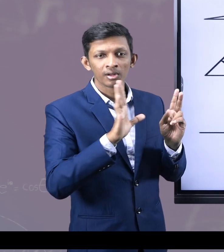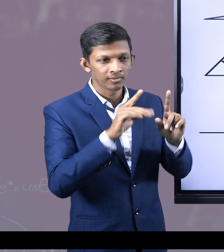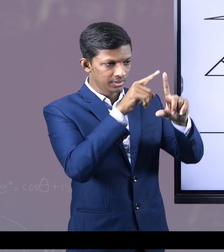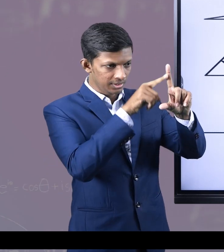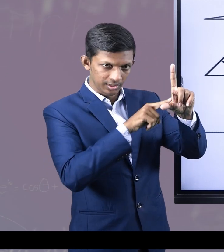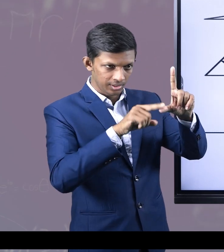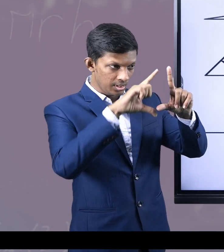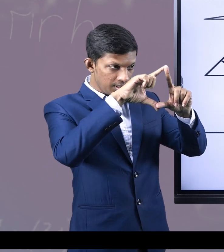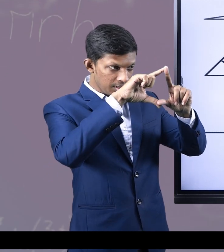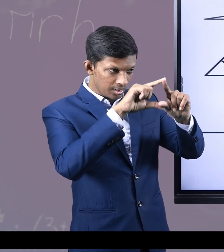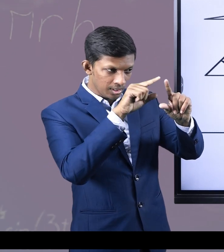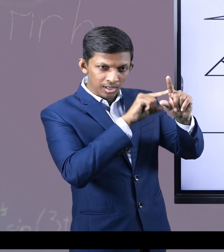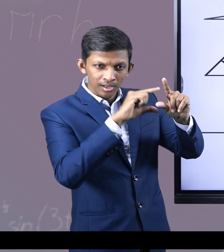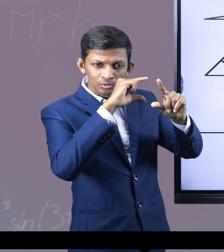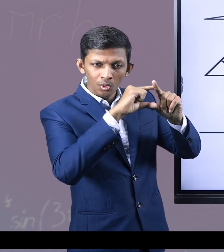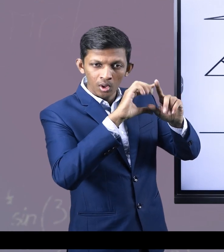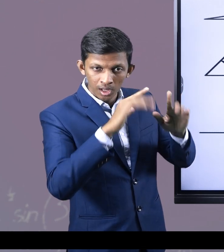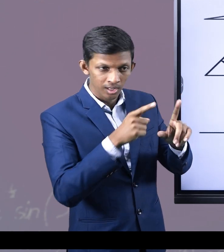right, and obtuse angles.